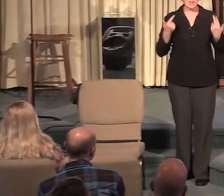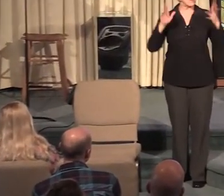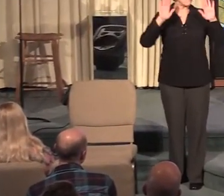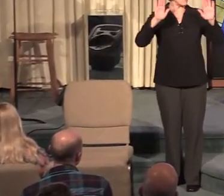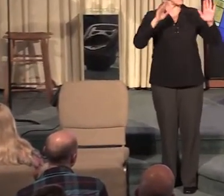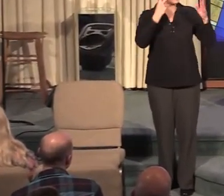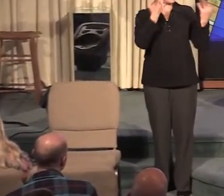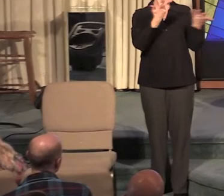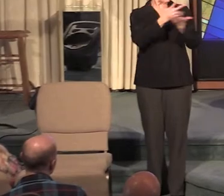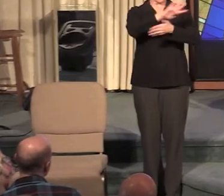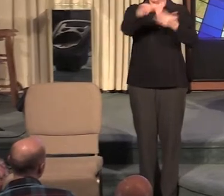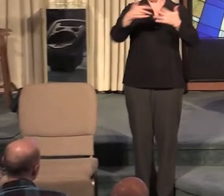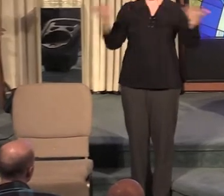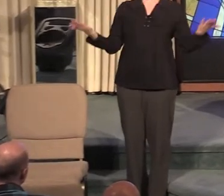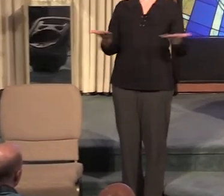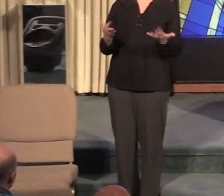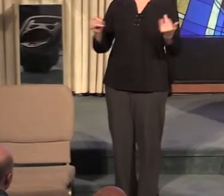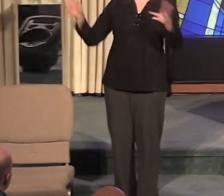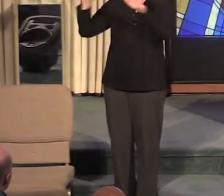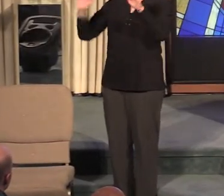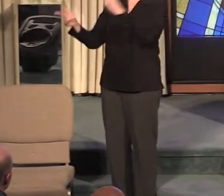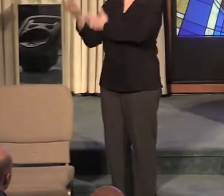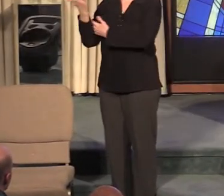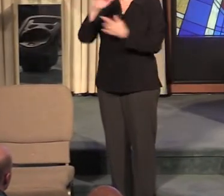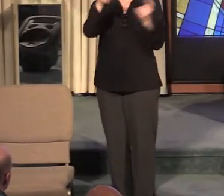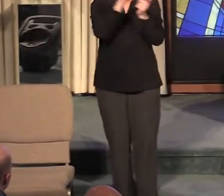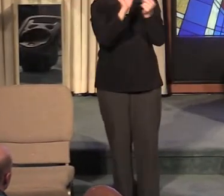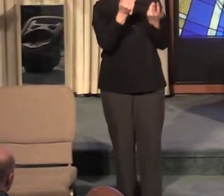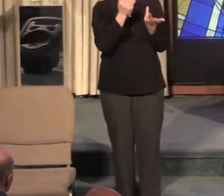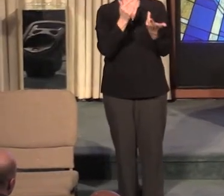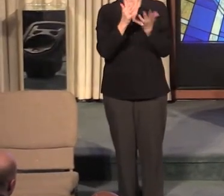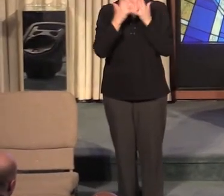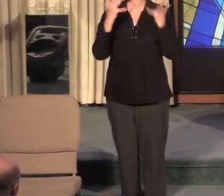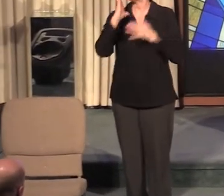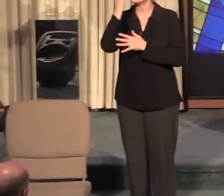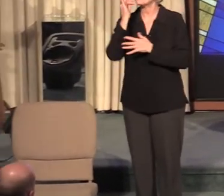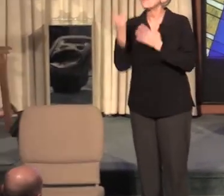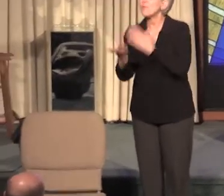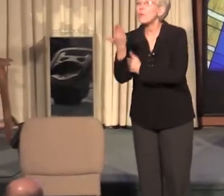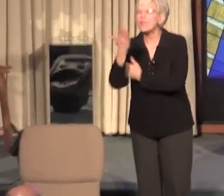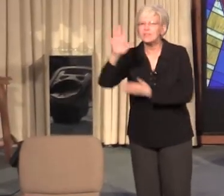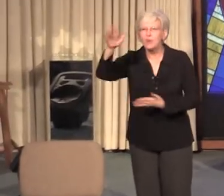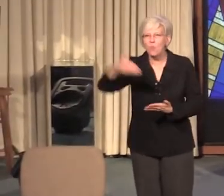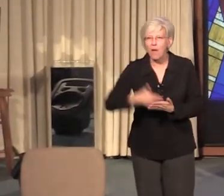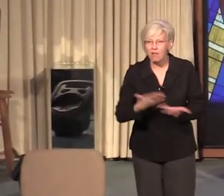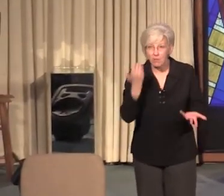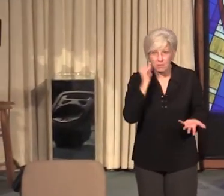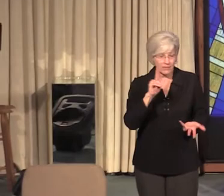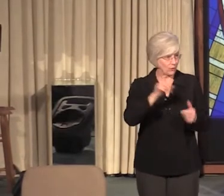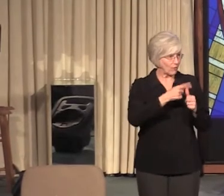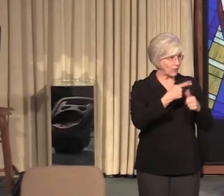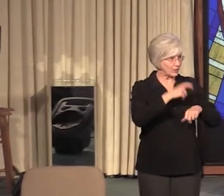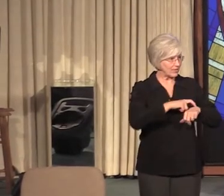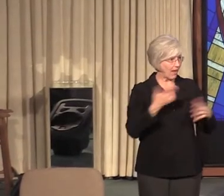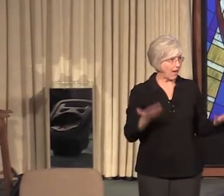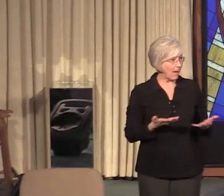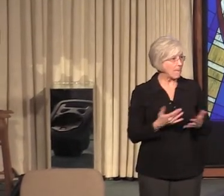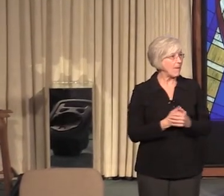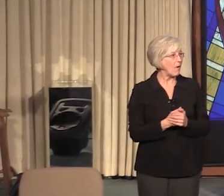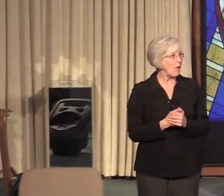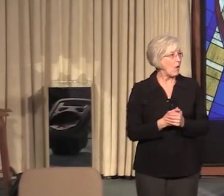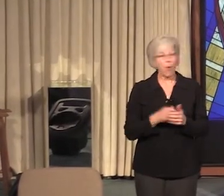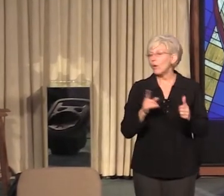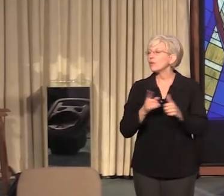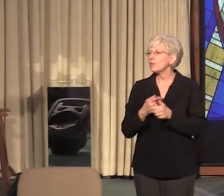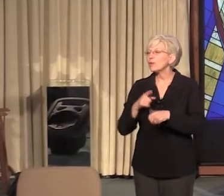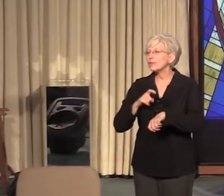Sunday morning, especially such a beautiful morning. So welcome. And if this is your first time with us or your first